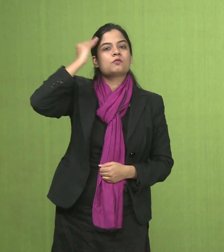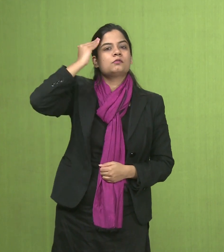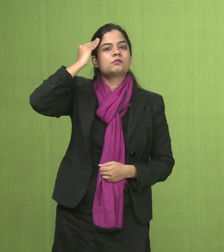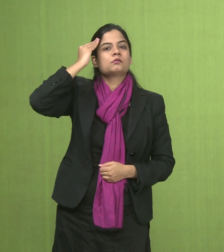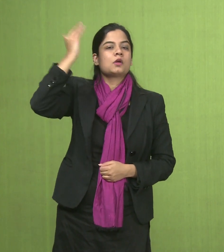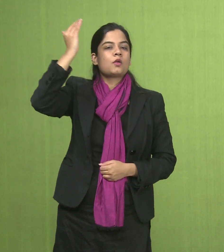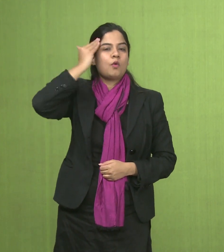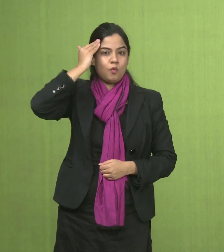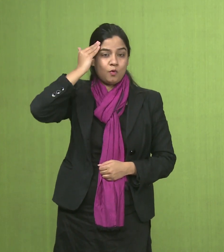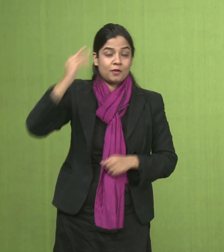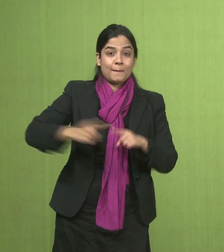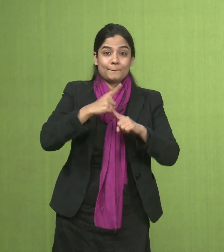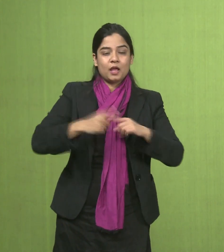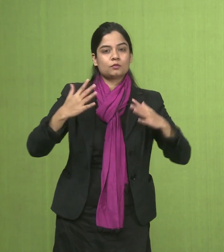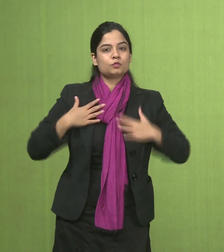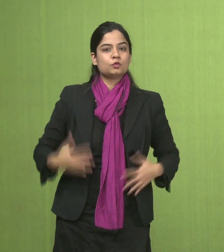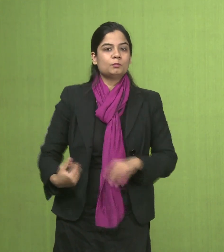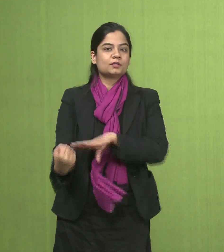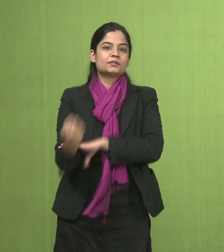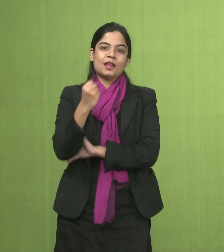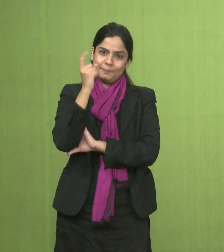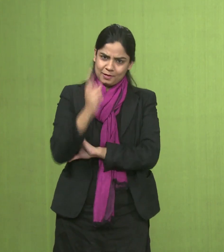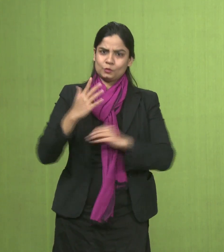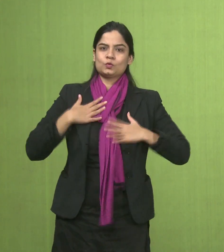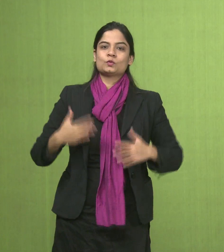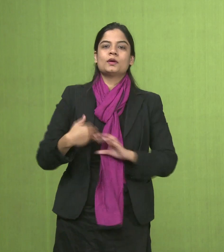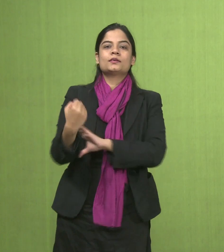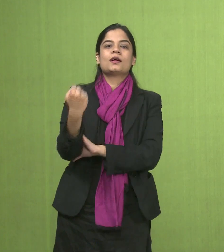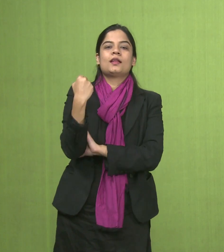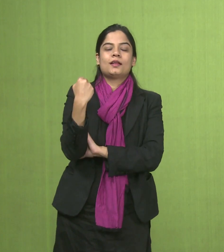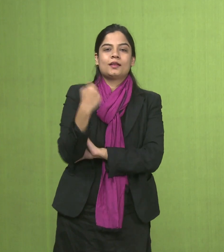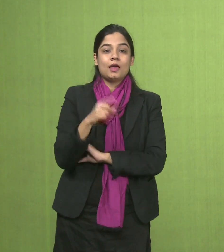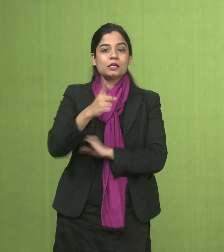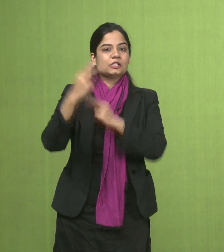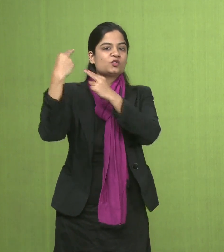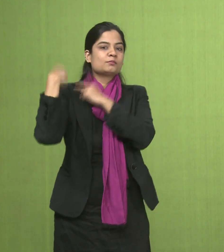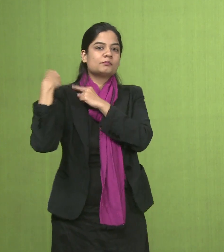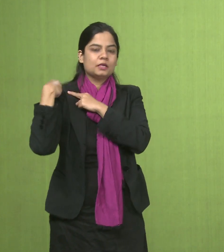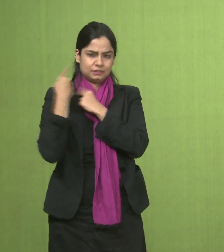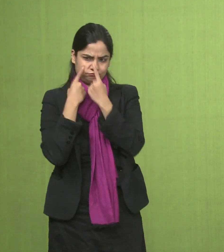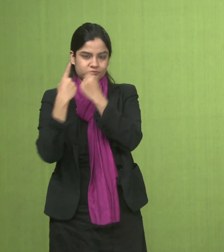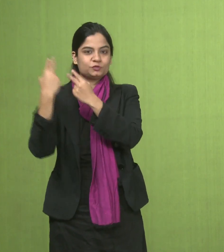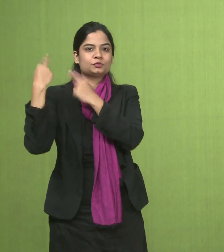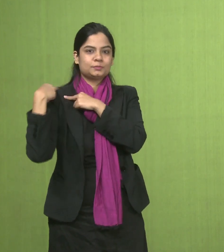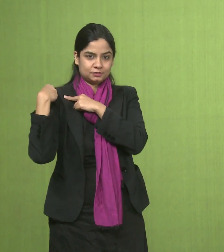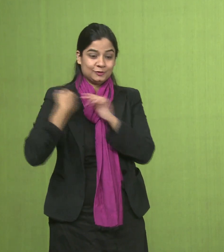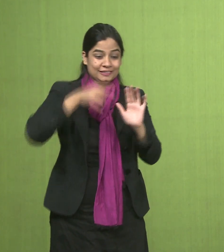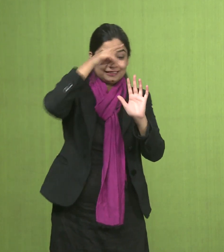always must be educated. They must know their consumer right. They all have the right and